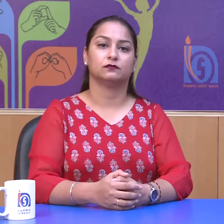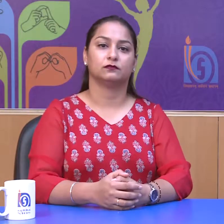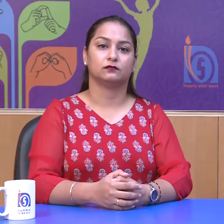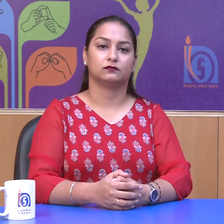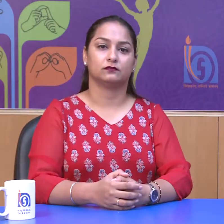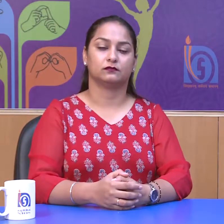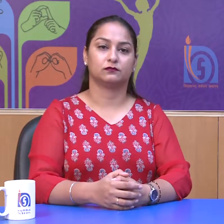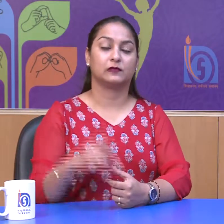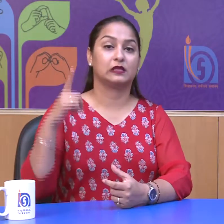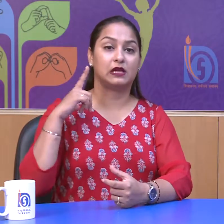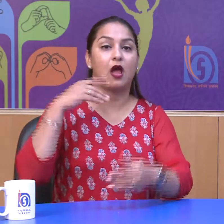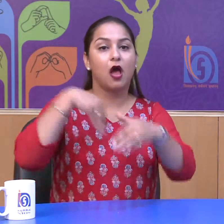legislative assemblies.